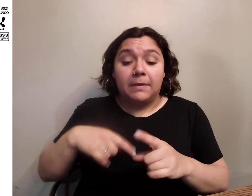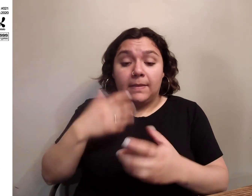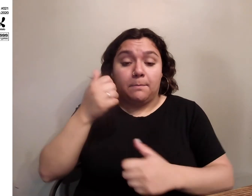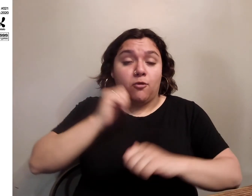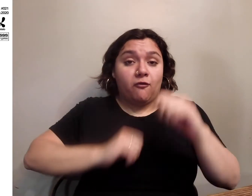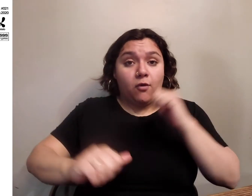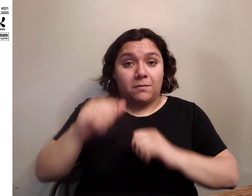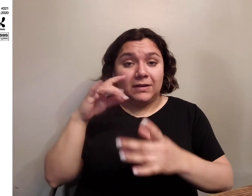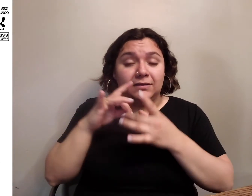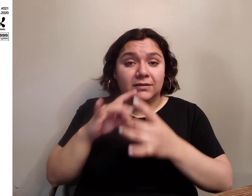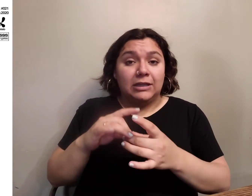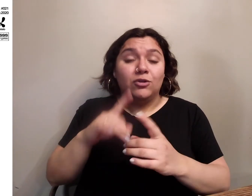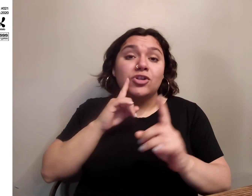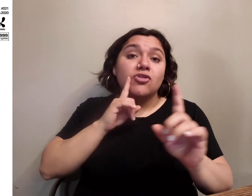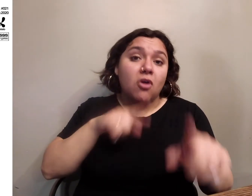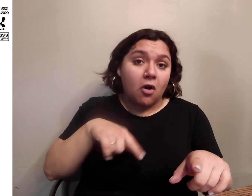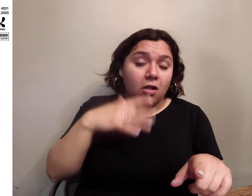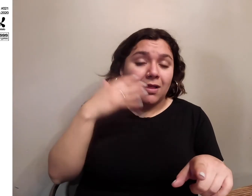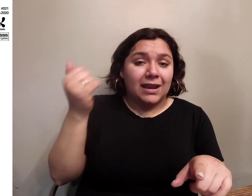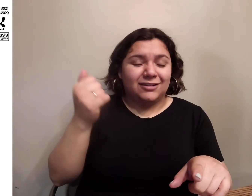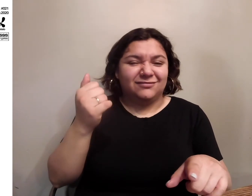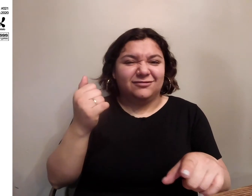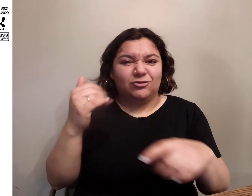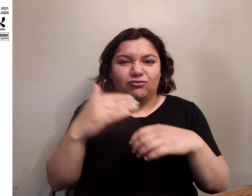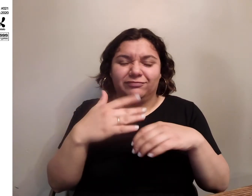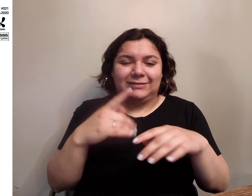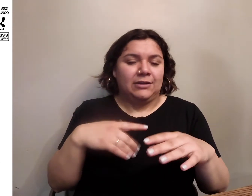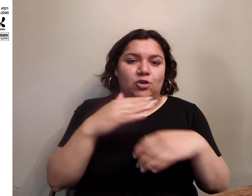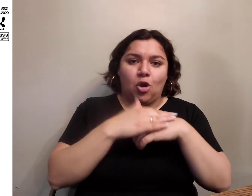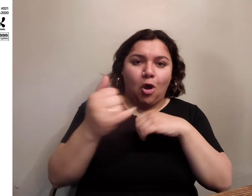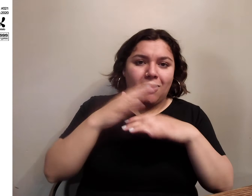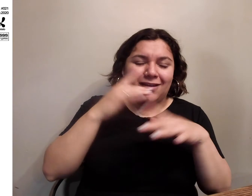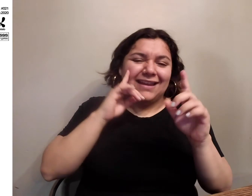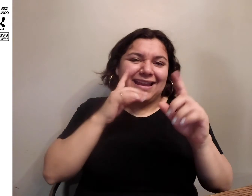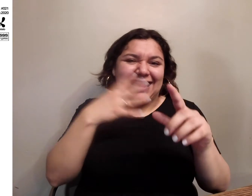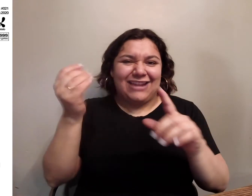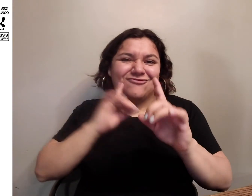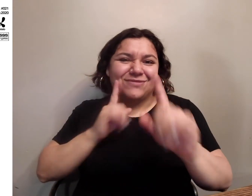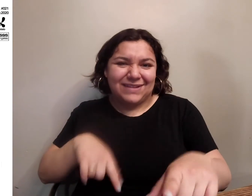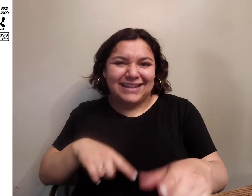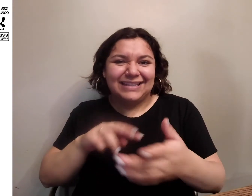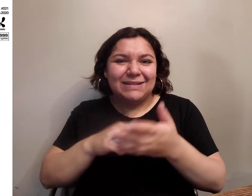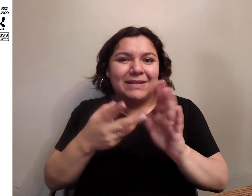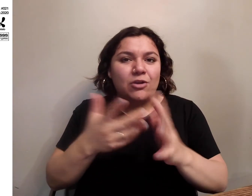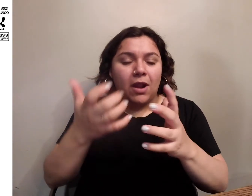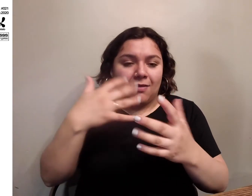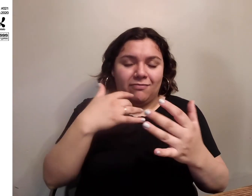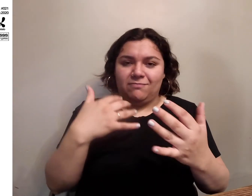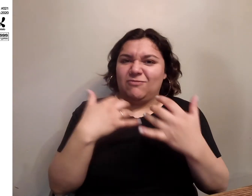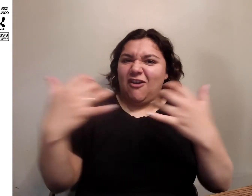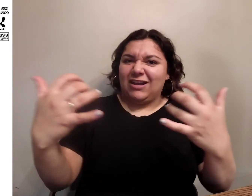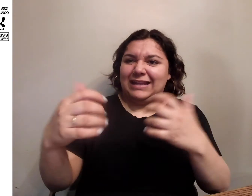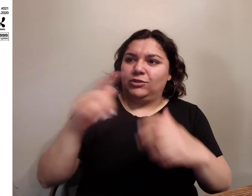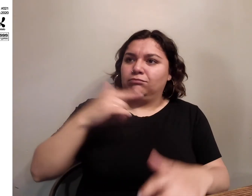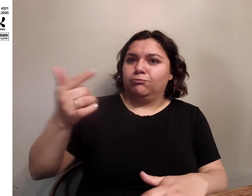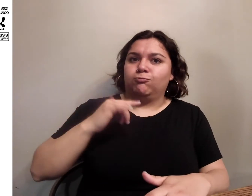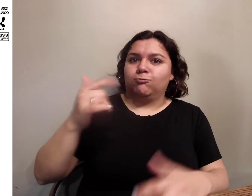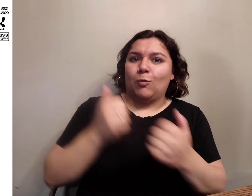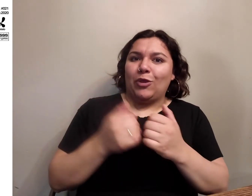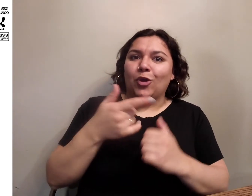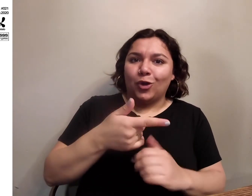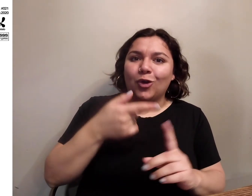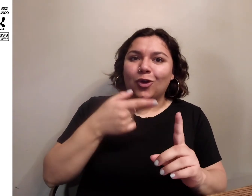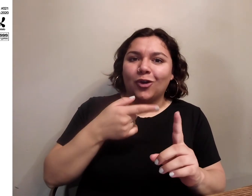was. It was call and response. She wanted, the audience to participate and to go back and forth with her.